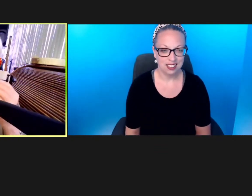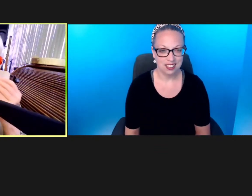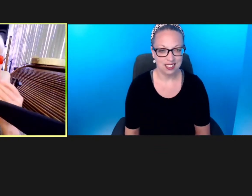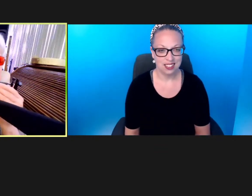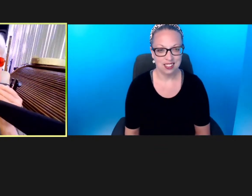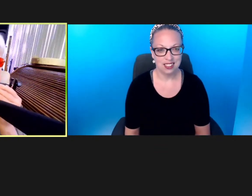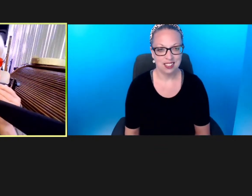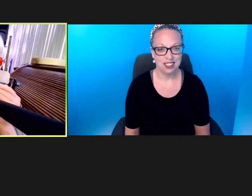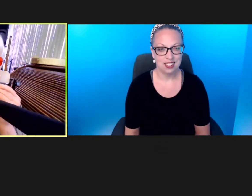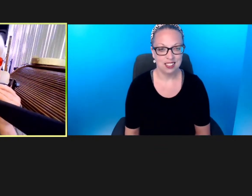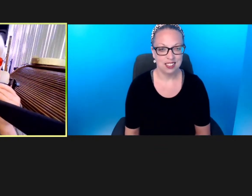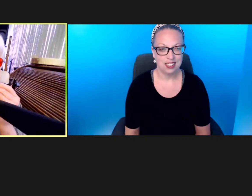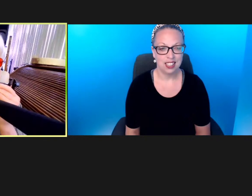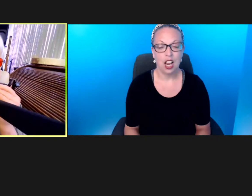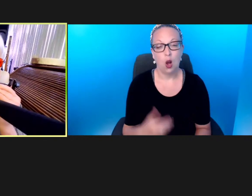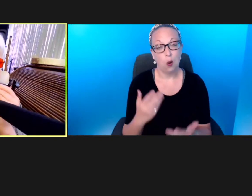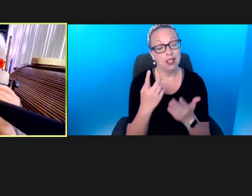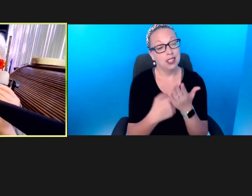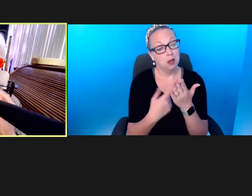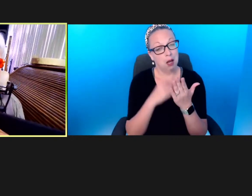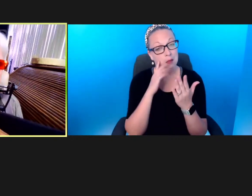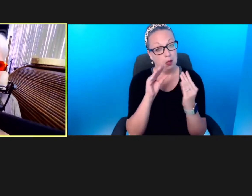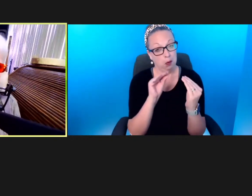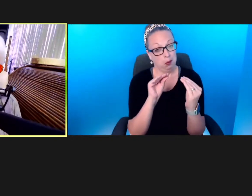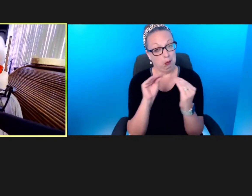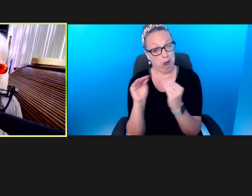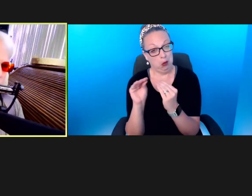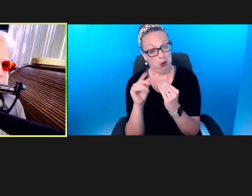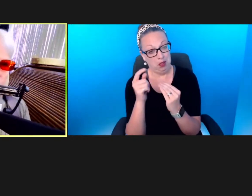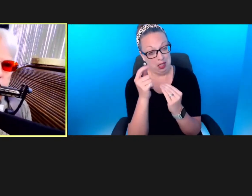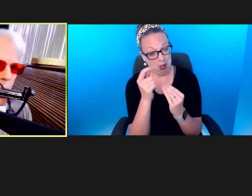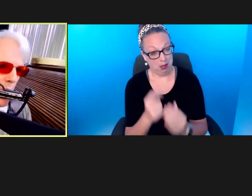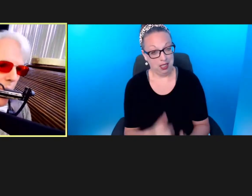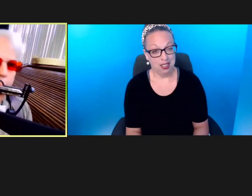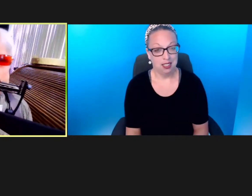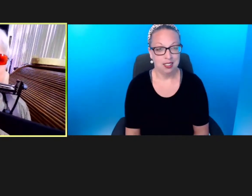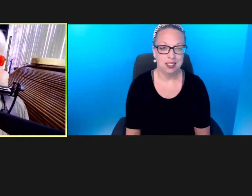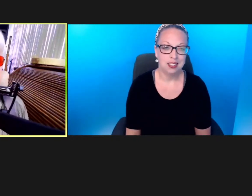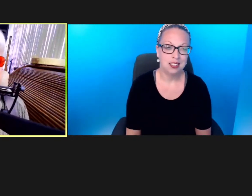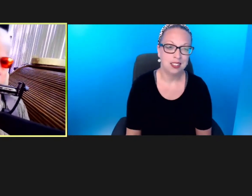Although it does happen to slide out a little bit. Oh, but dear.